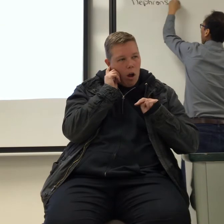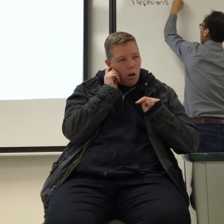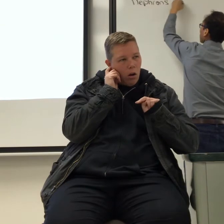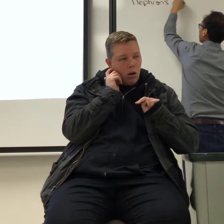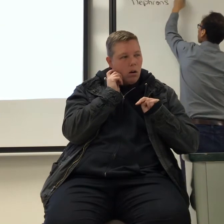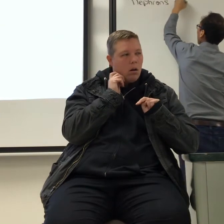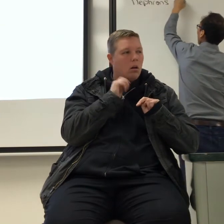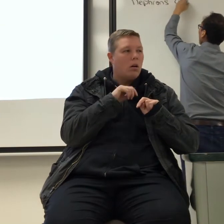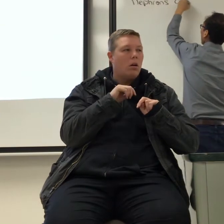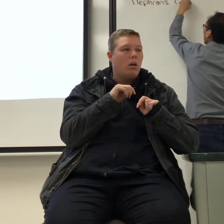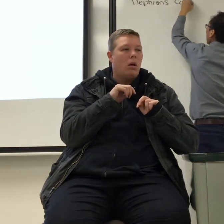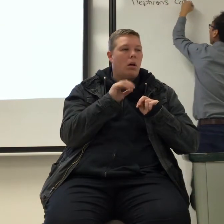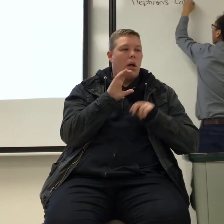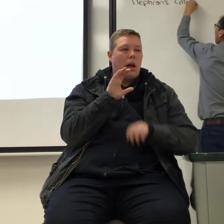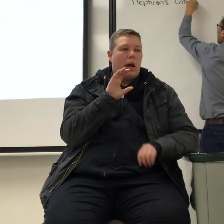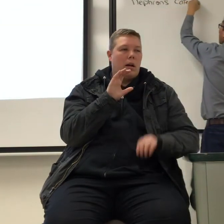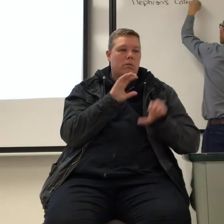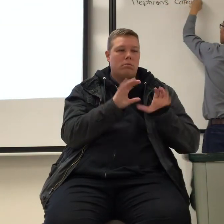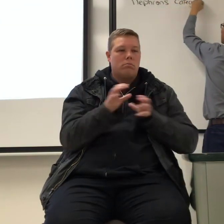categorized,